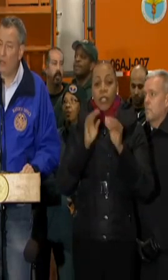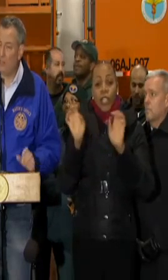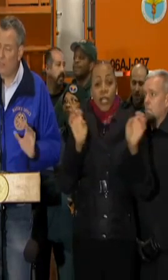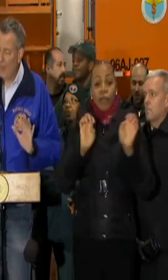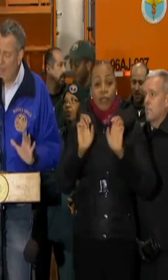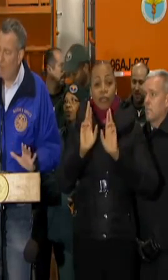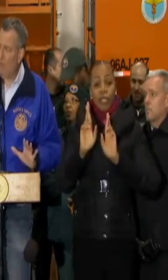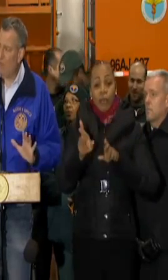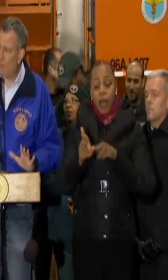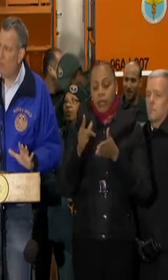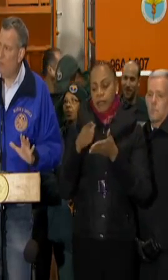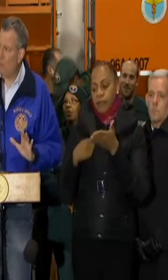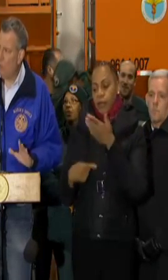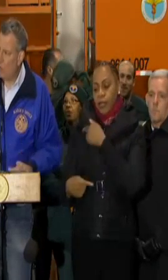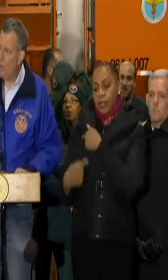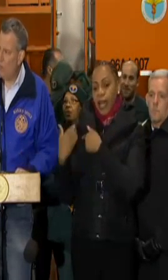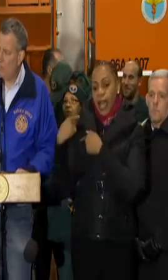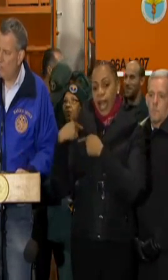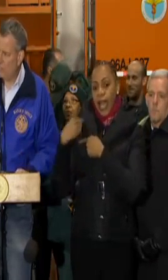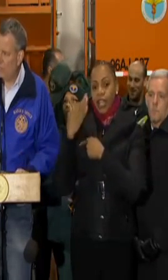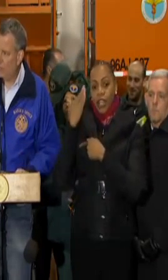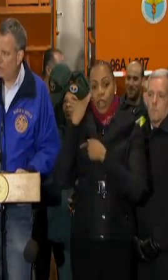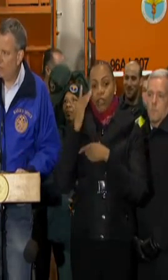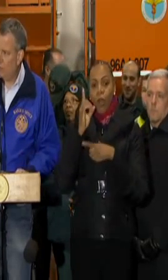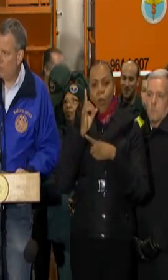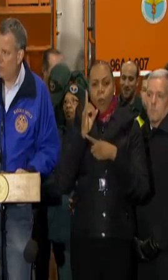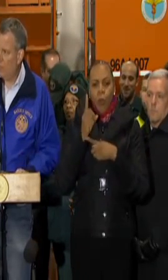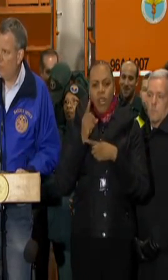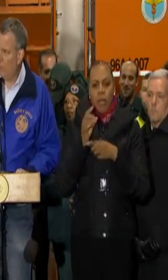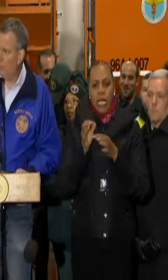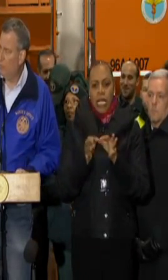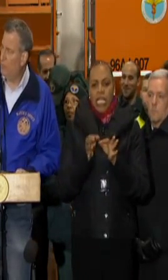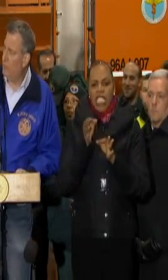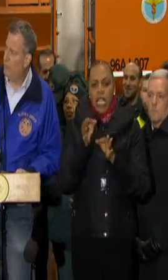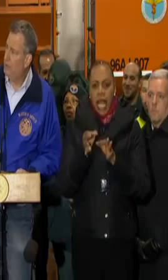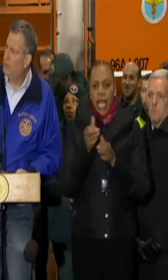All I know is that the average at this moment is a 1-minute delay per run.